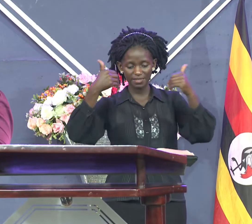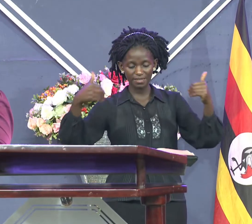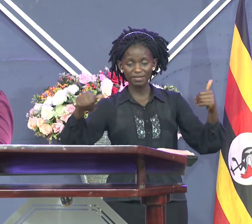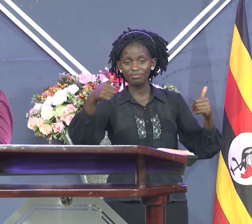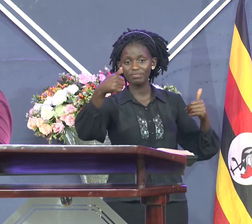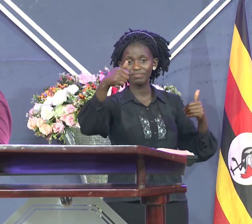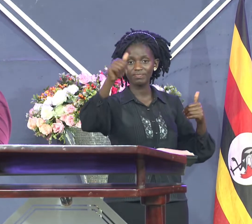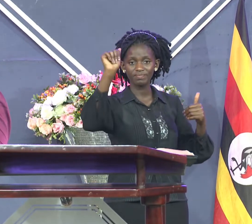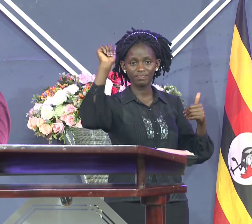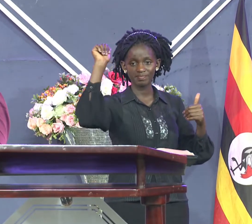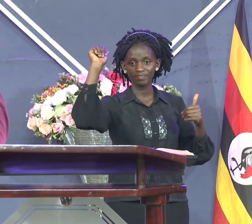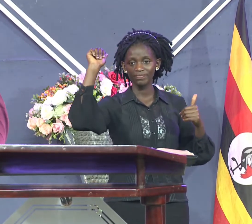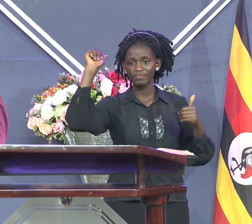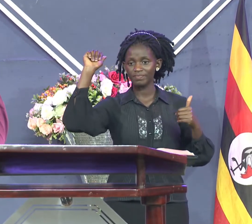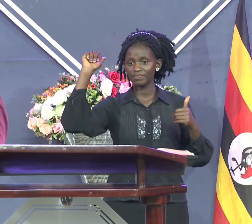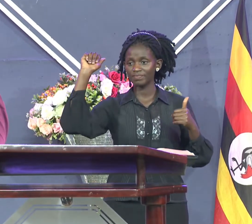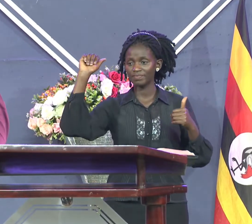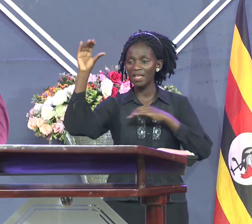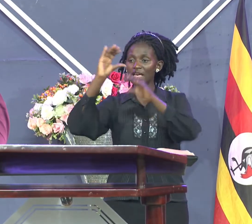and first help yourself